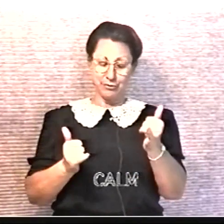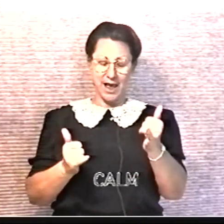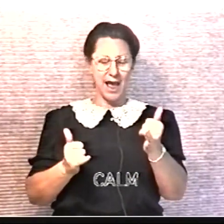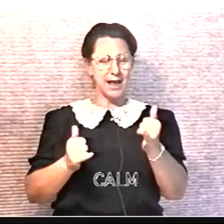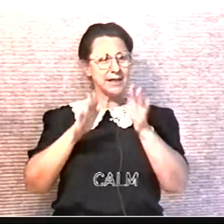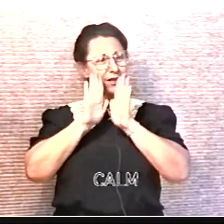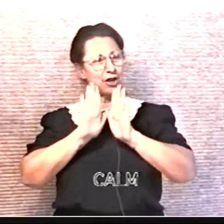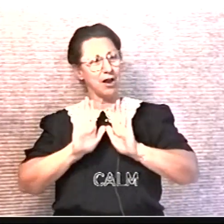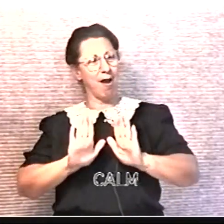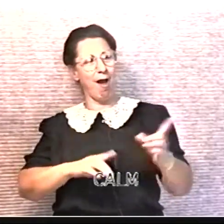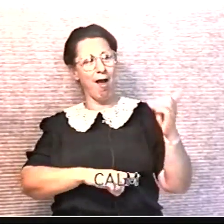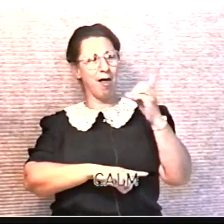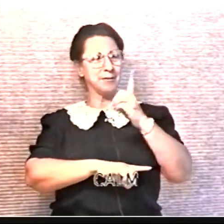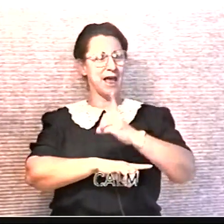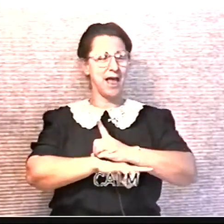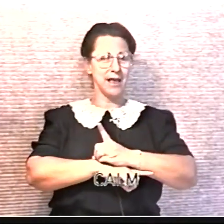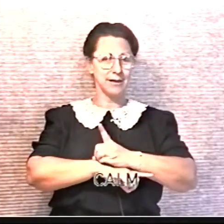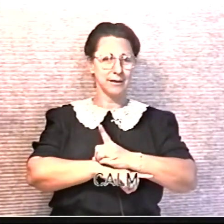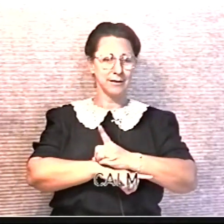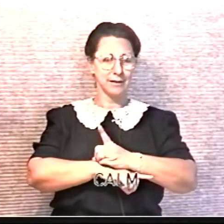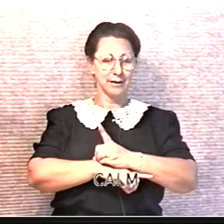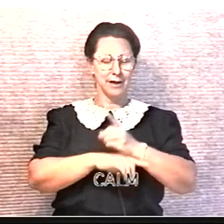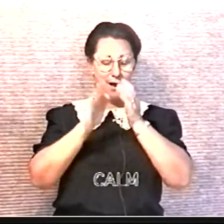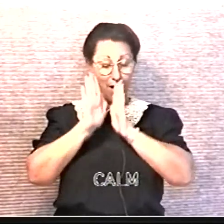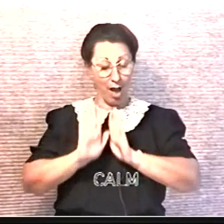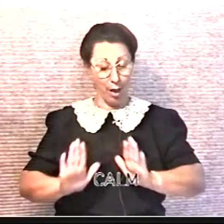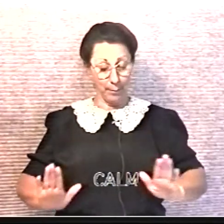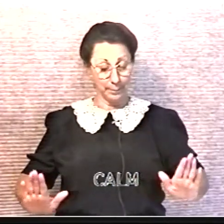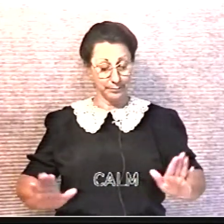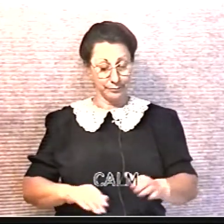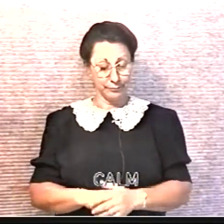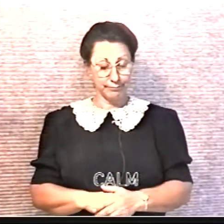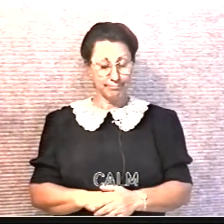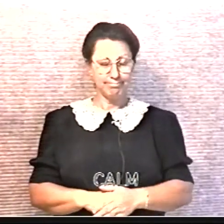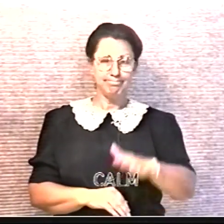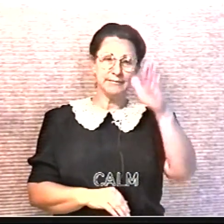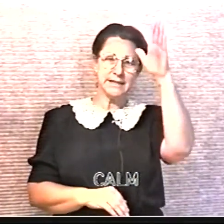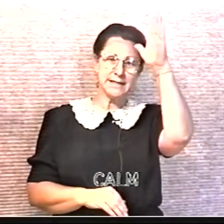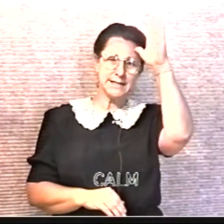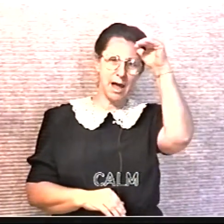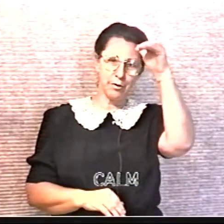Today is such a calm day. Calm. Stubborn.